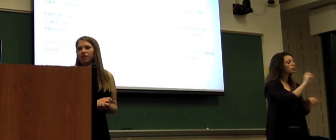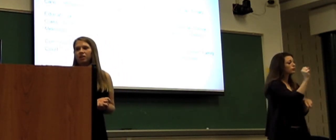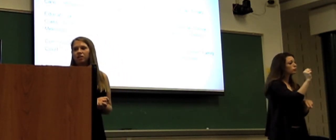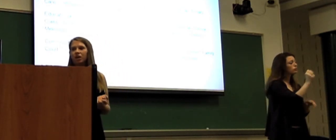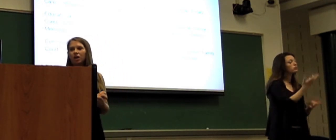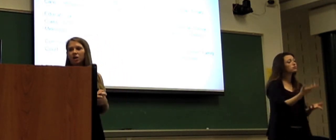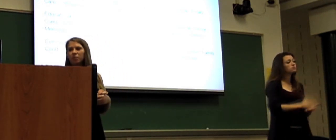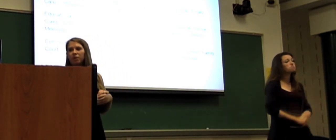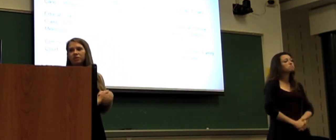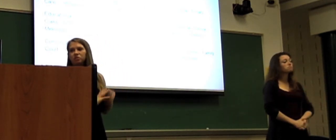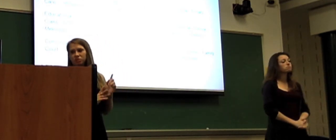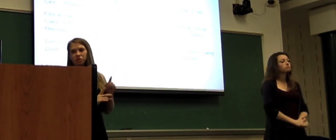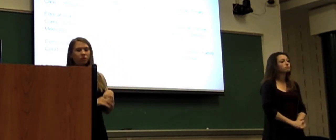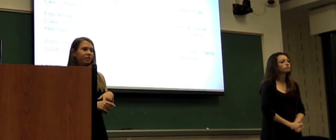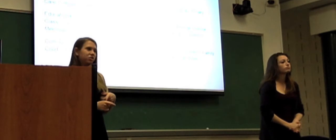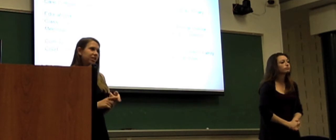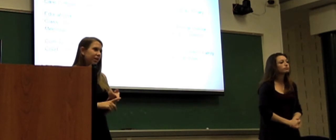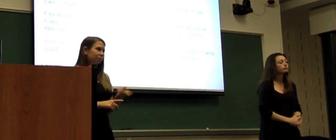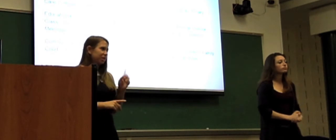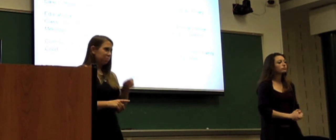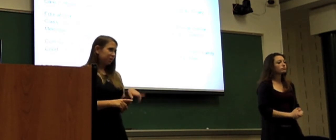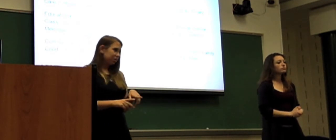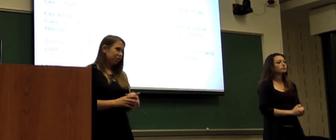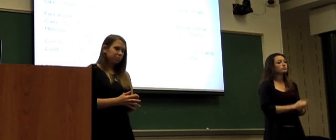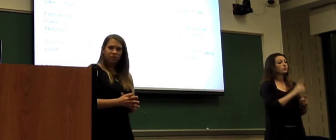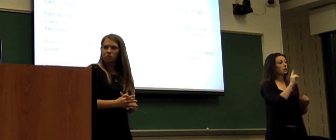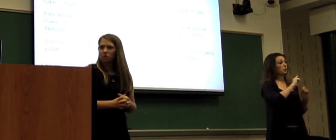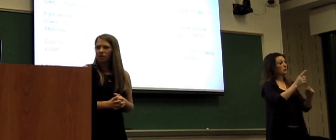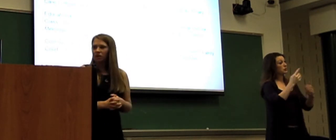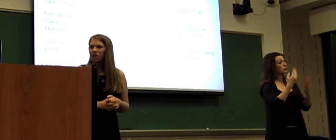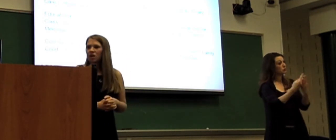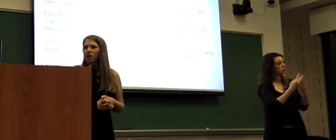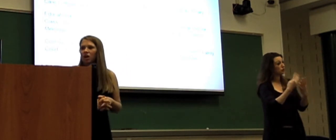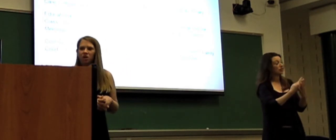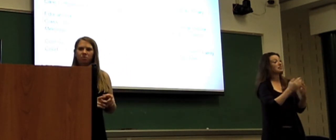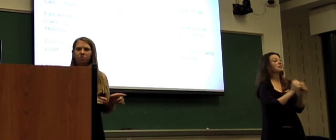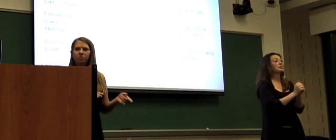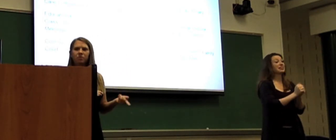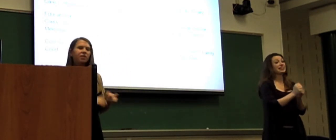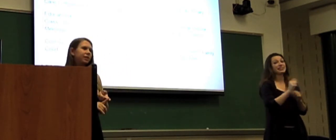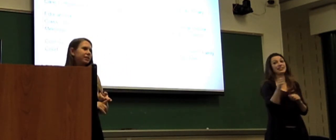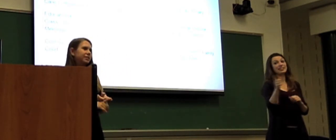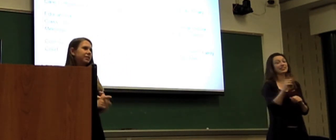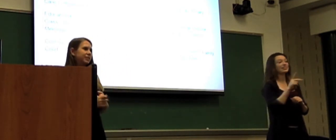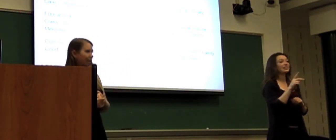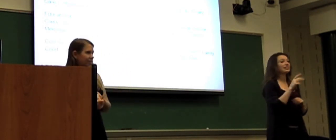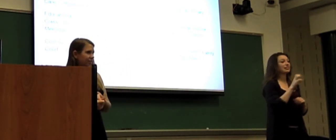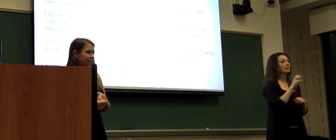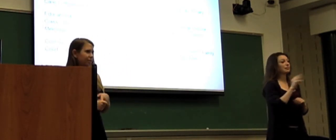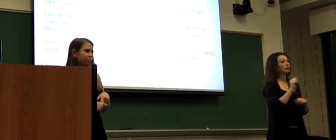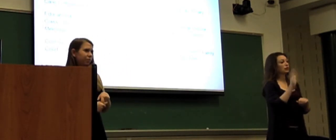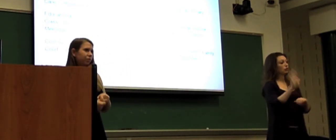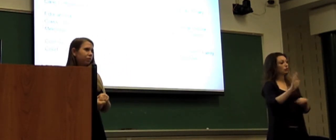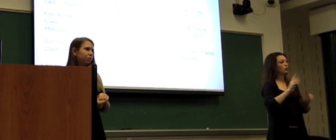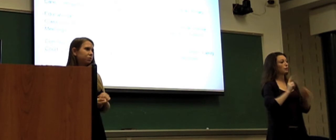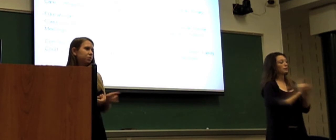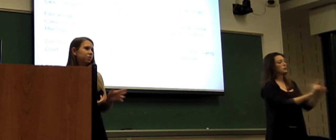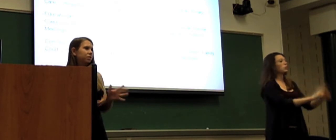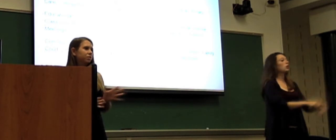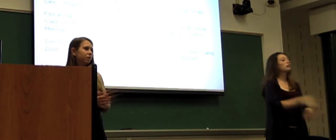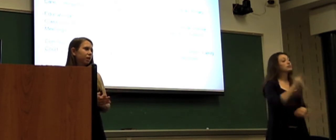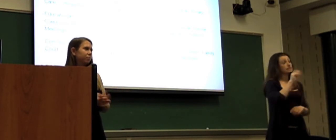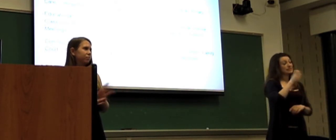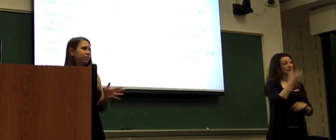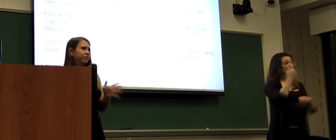and then I went to the Vermont jail with Emma and her mentor. I did the tax days in Buffalo, which